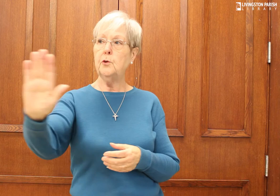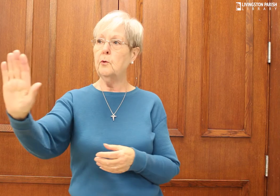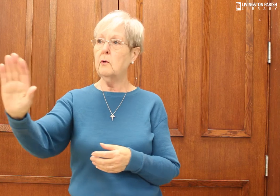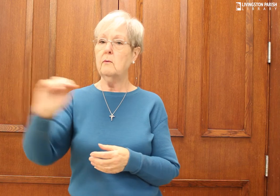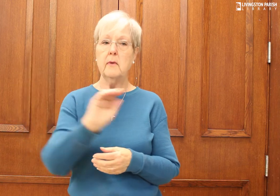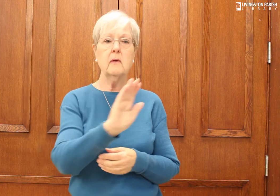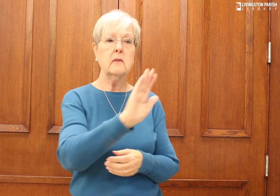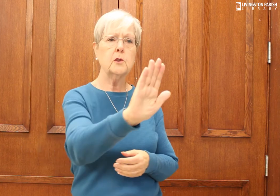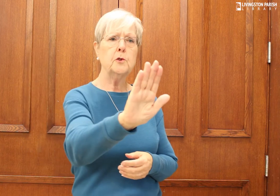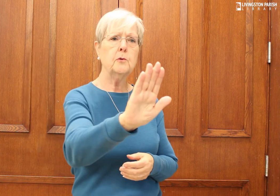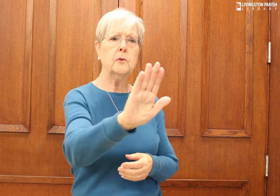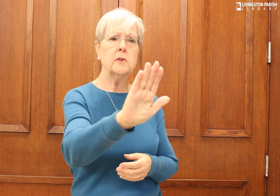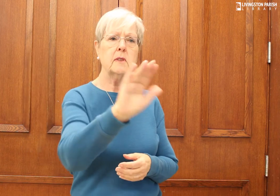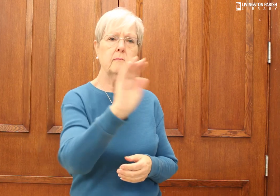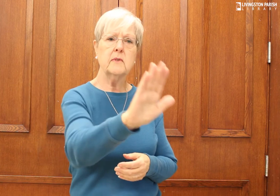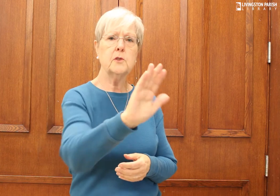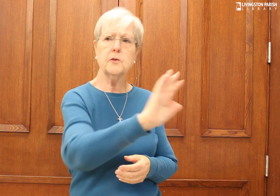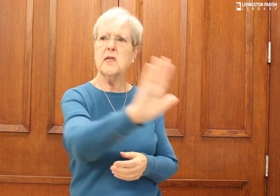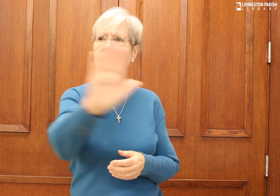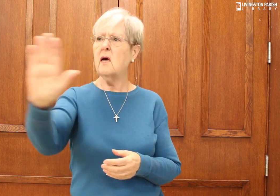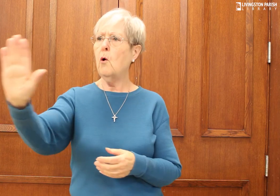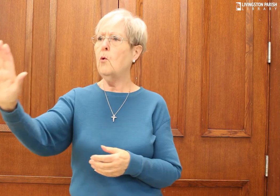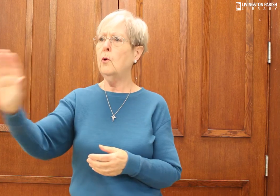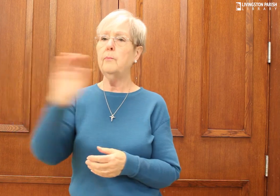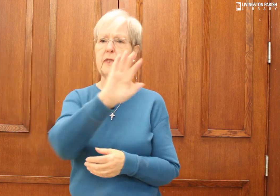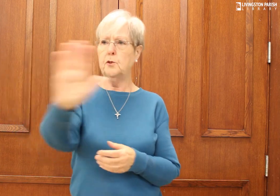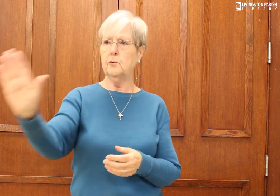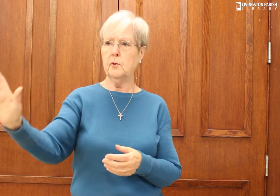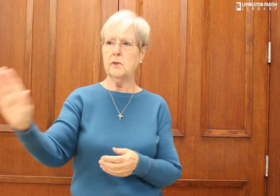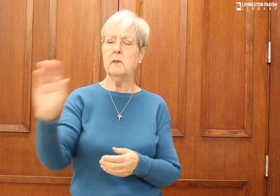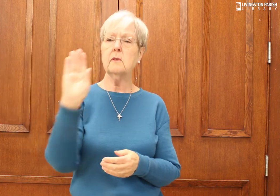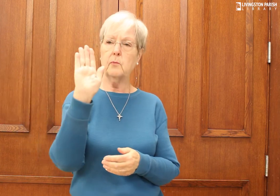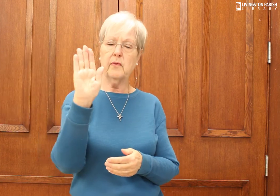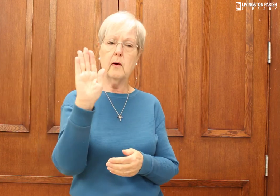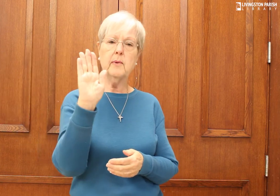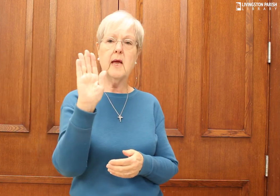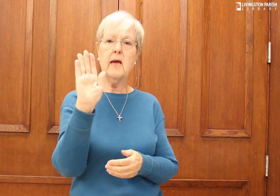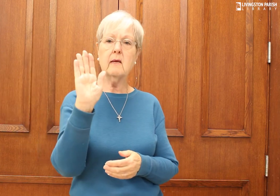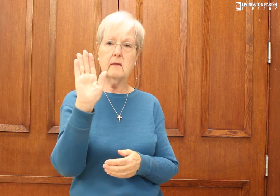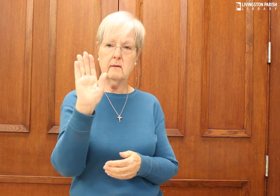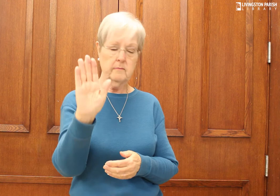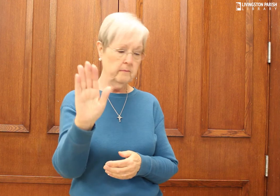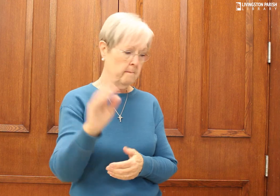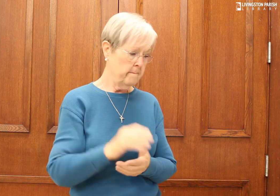your. It's yours. It's yours. It's the whole group. It's yours. So with open hand.